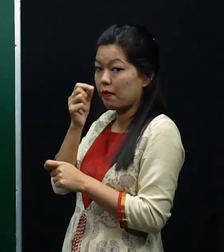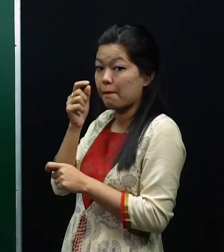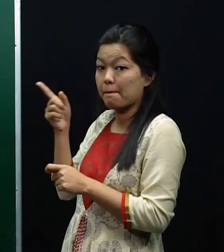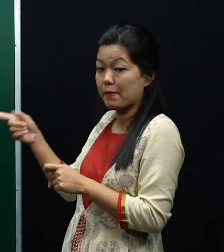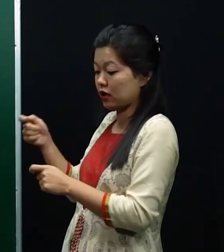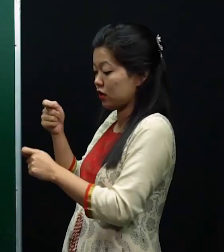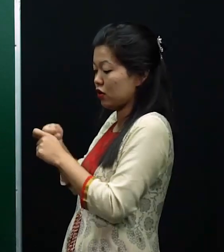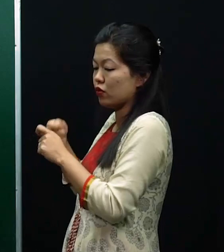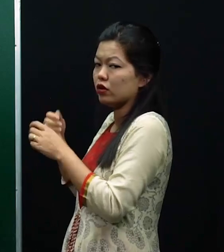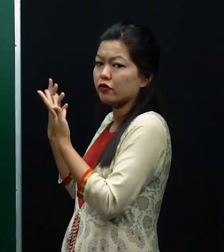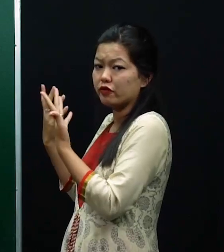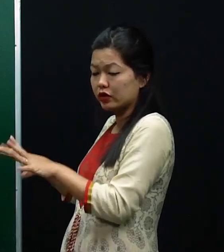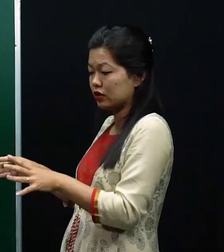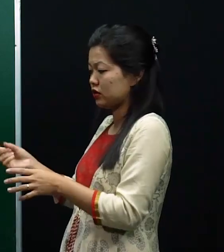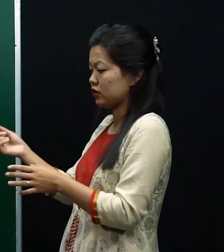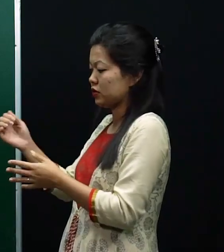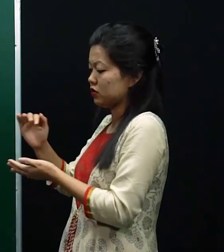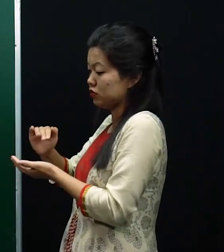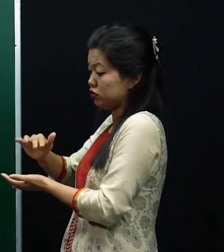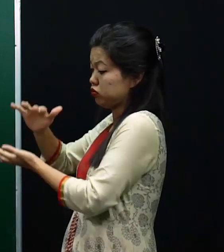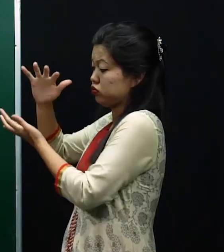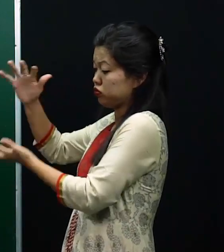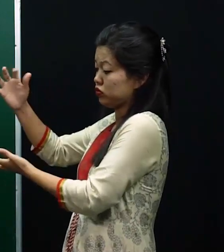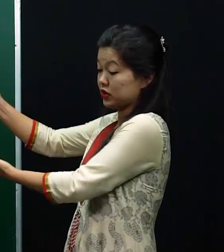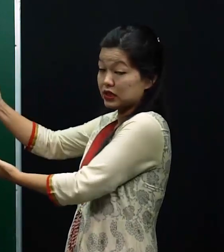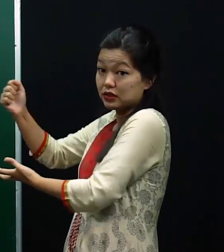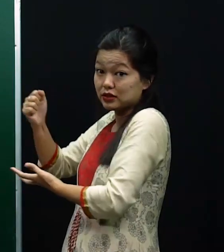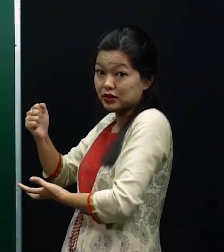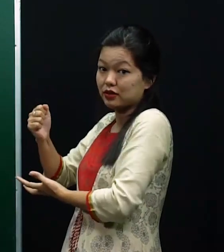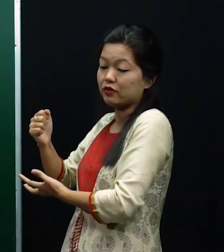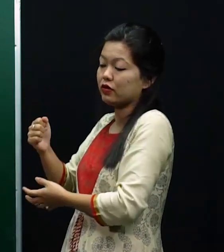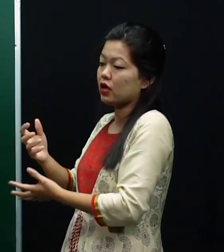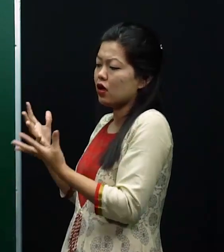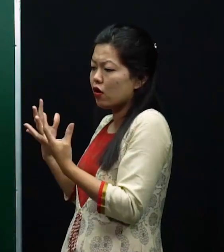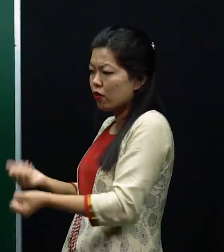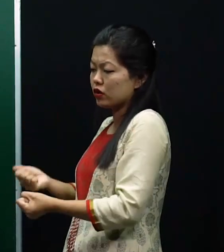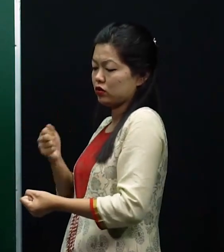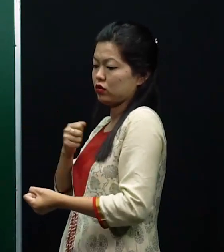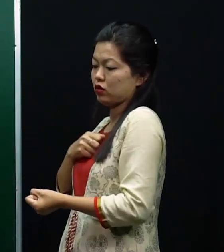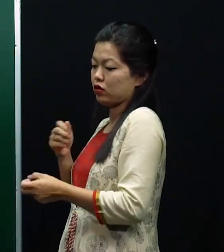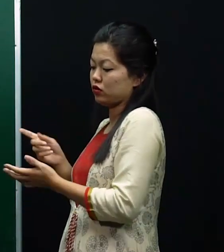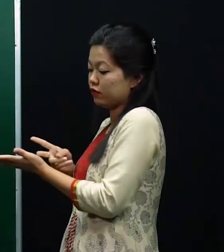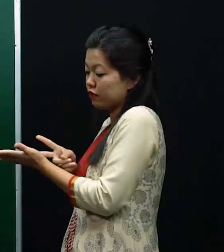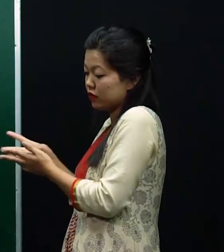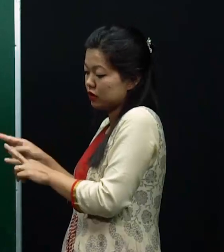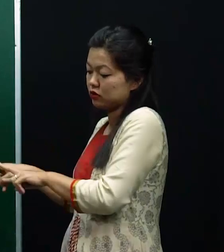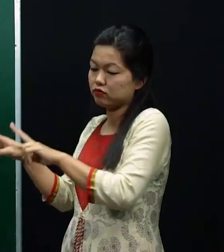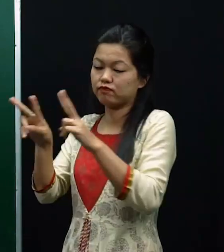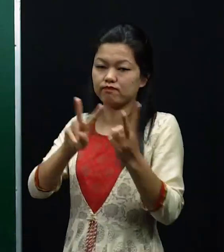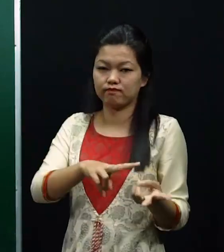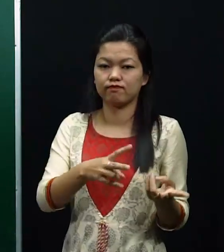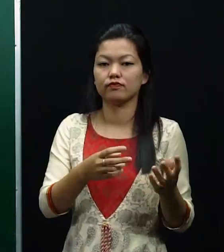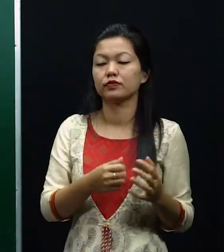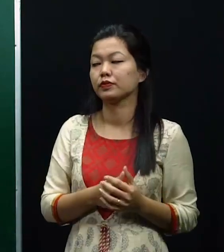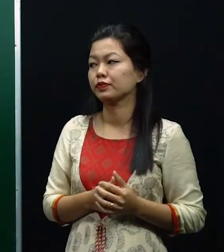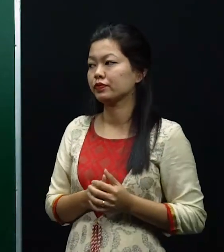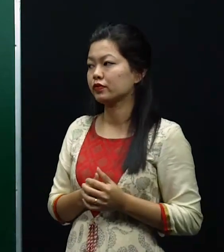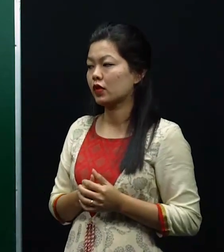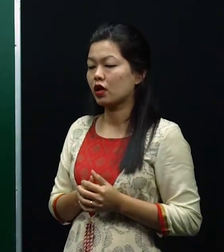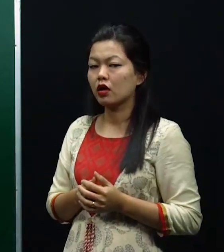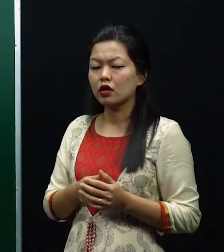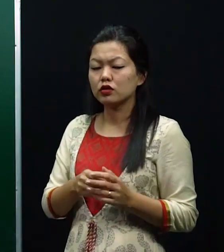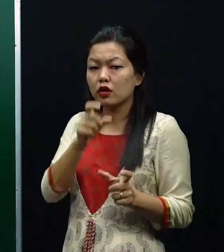was said to be a very rich man, that people think that it would take more than 100 years to count what